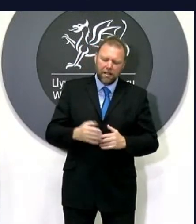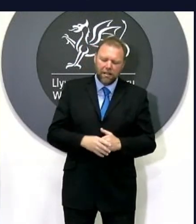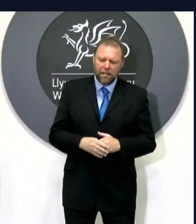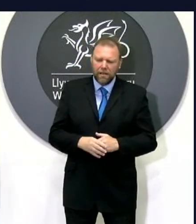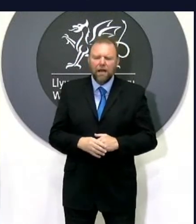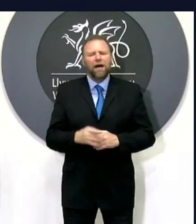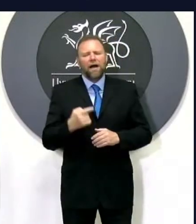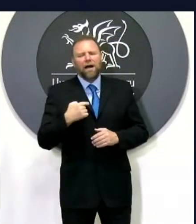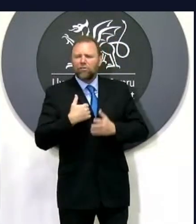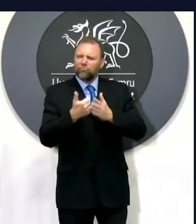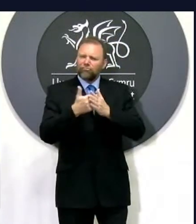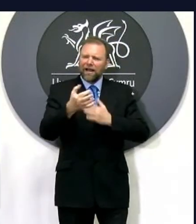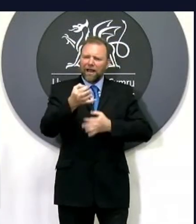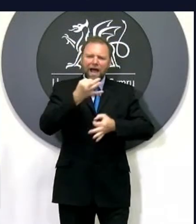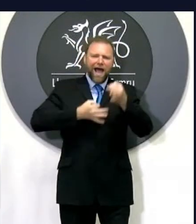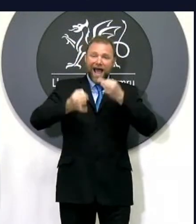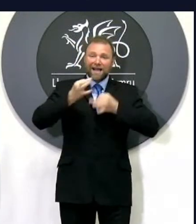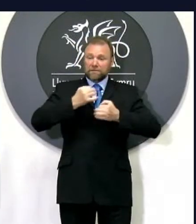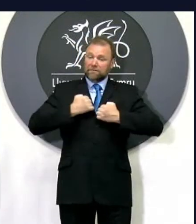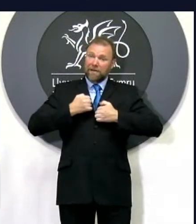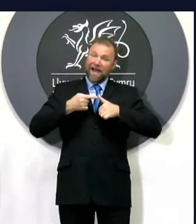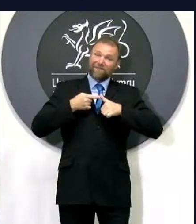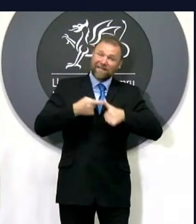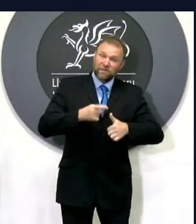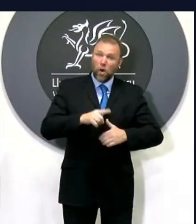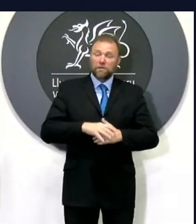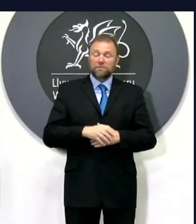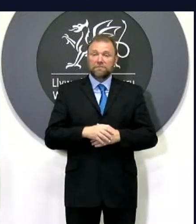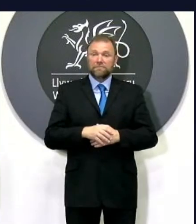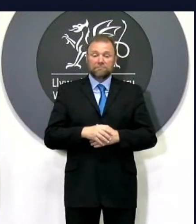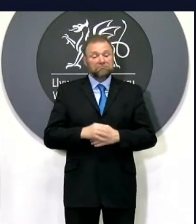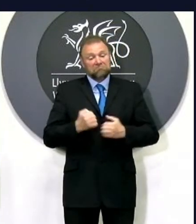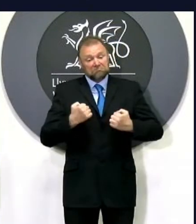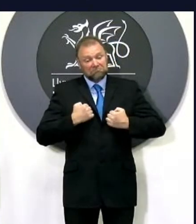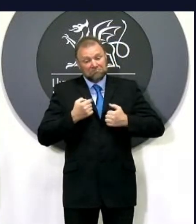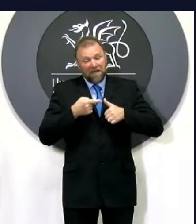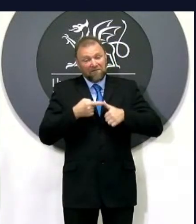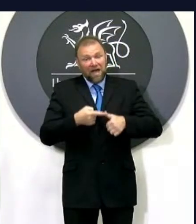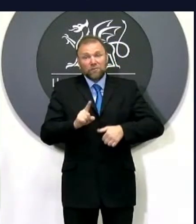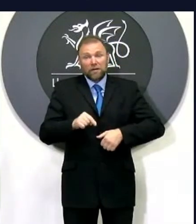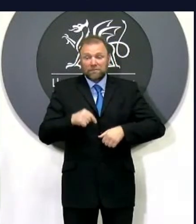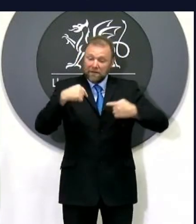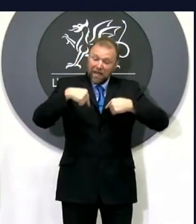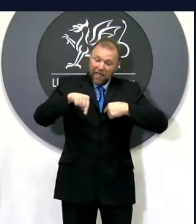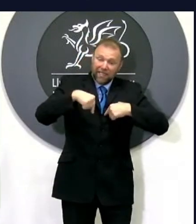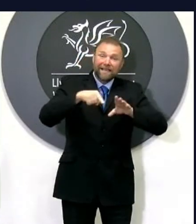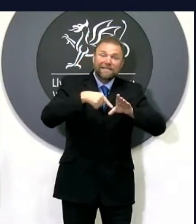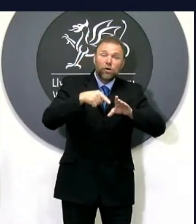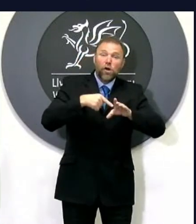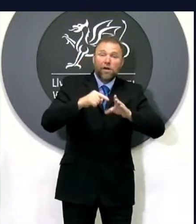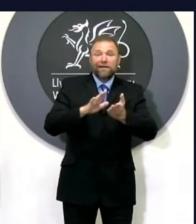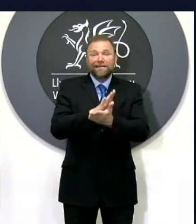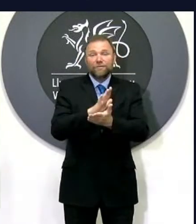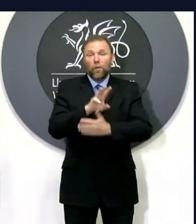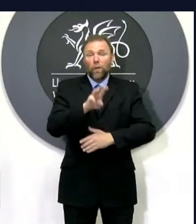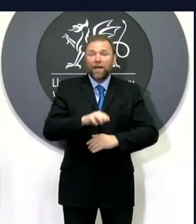would be, and I'll say it again now. This is the year to stay at home. This is the year to enjoy everything that Wales